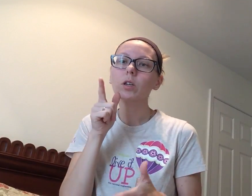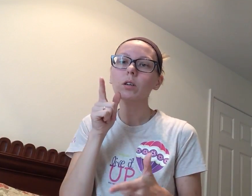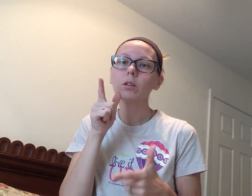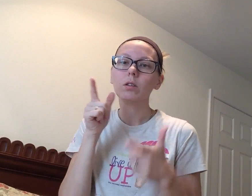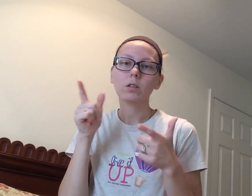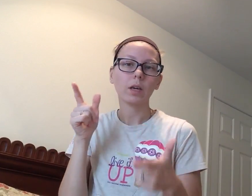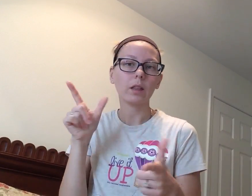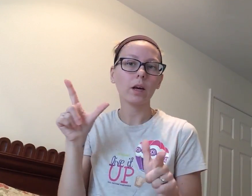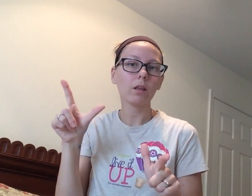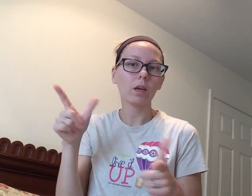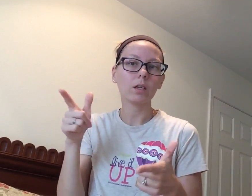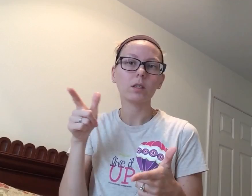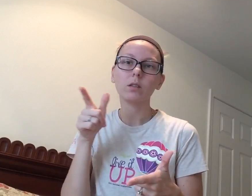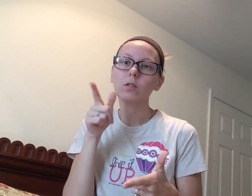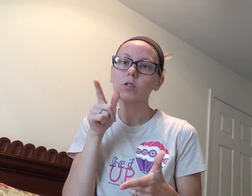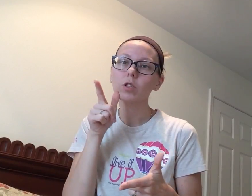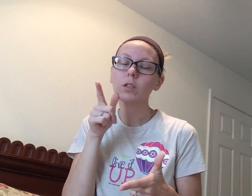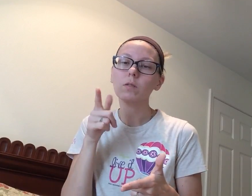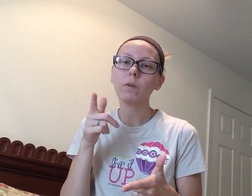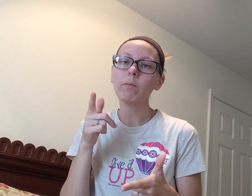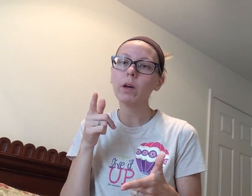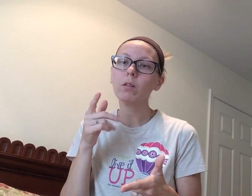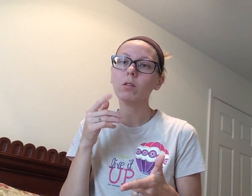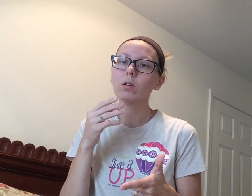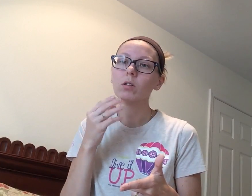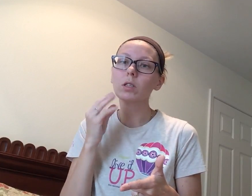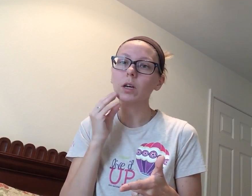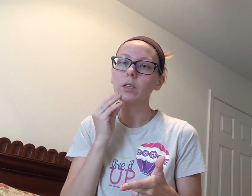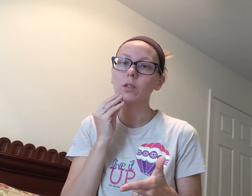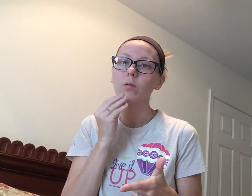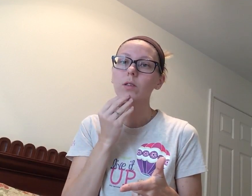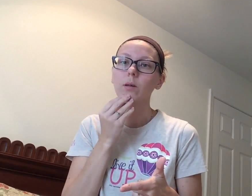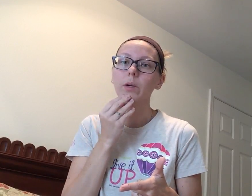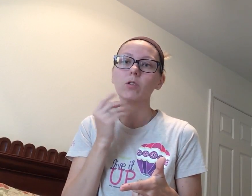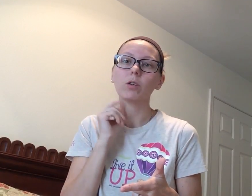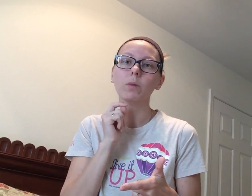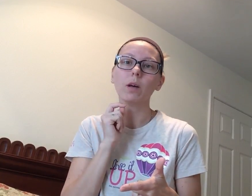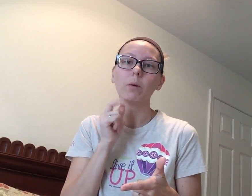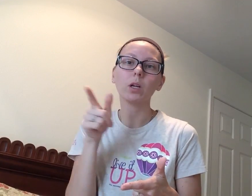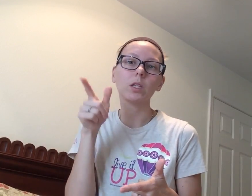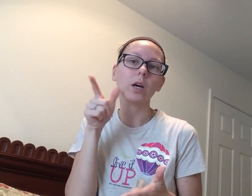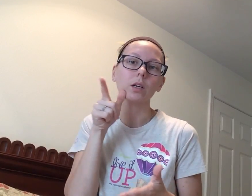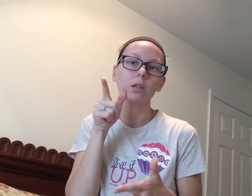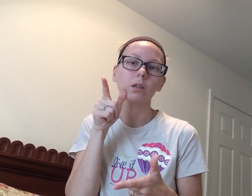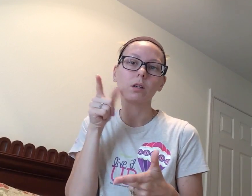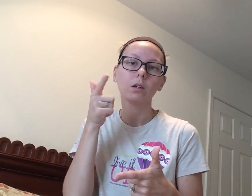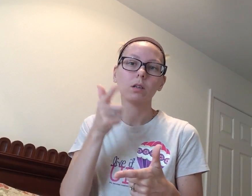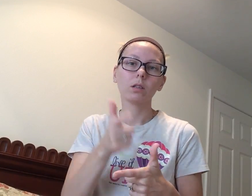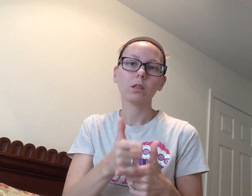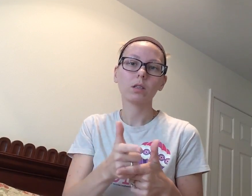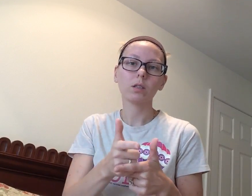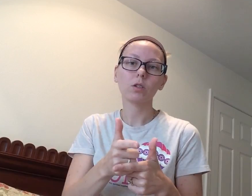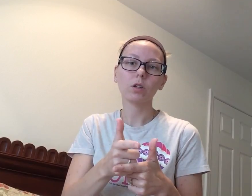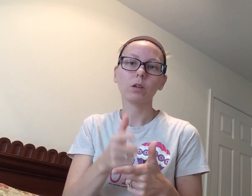Sister, again, the L hands. She's female or a girl sign, so it's down by your chin with that bonnet tie. Sister.